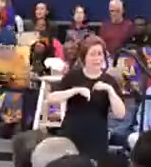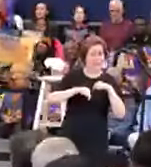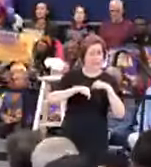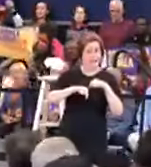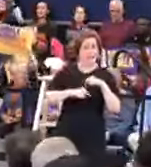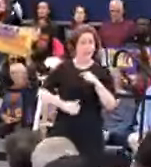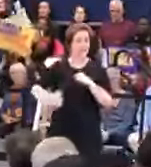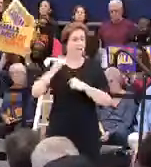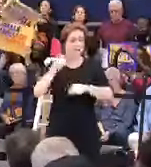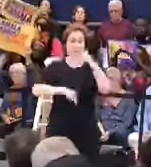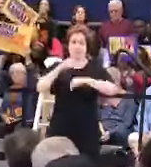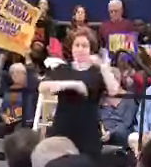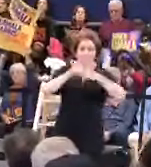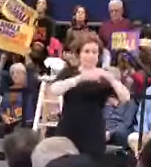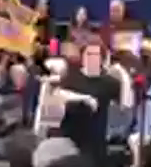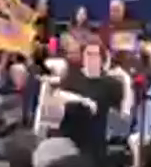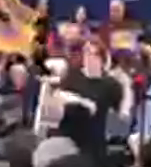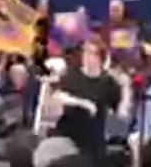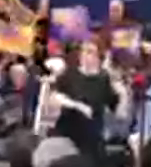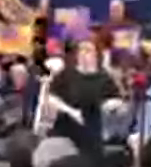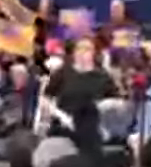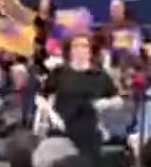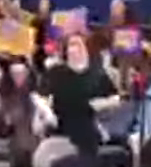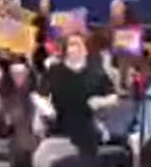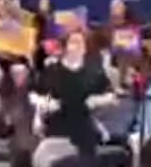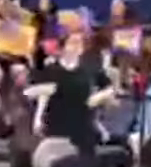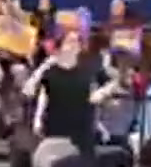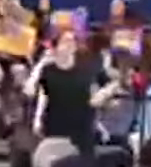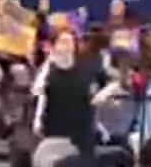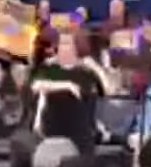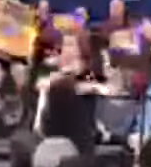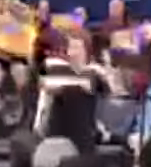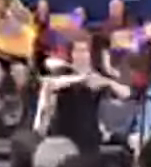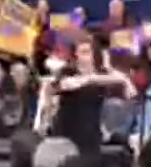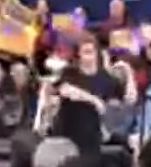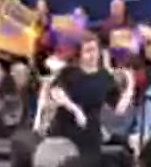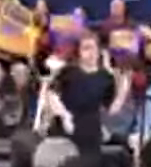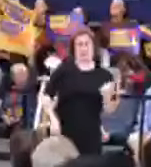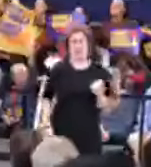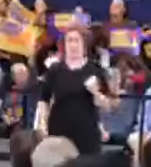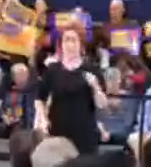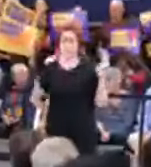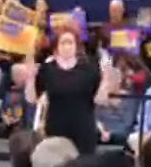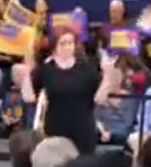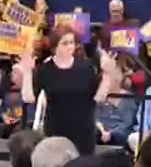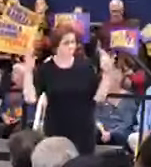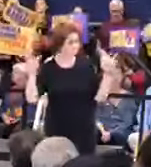We're not going back. We're not going back.